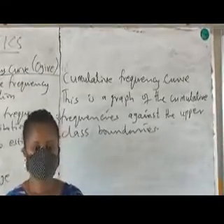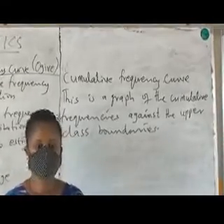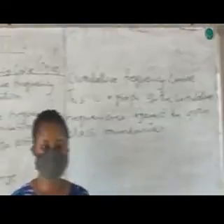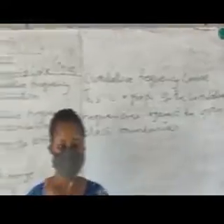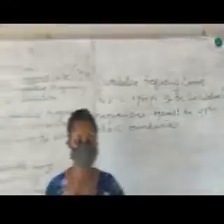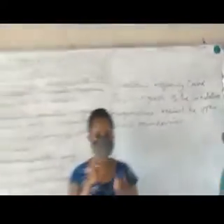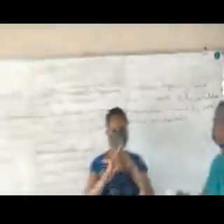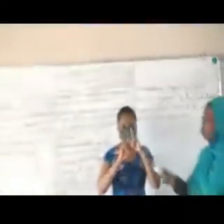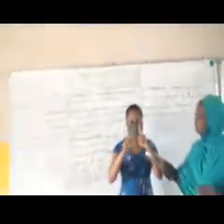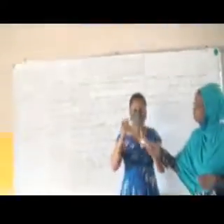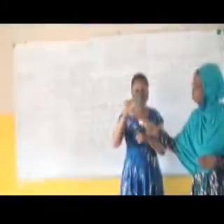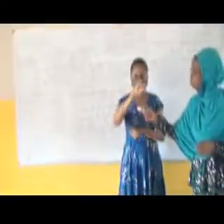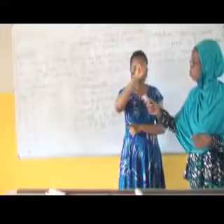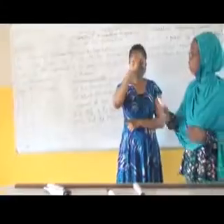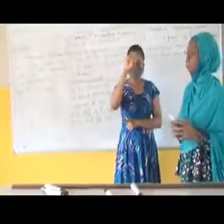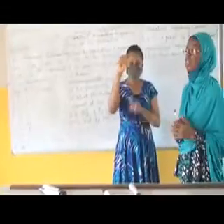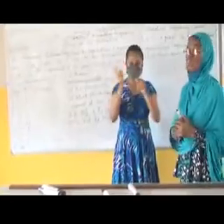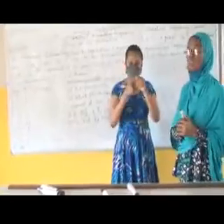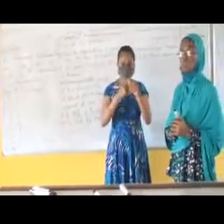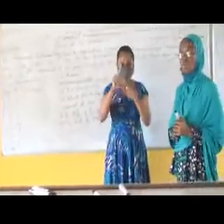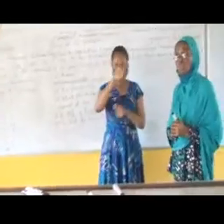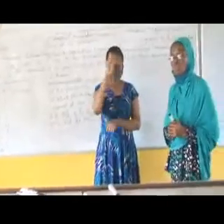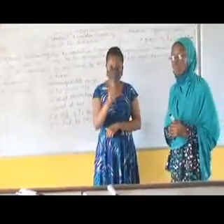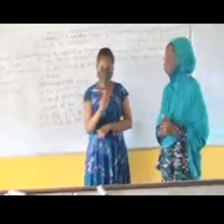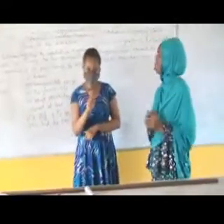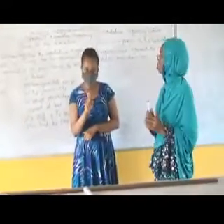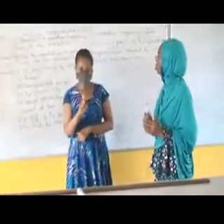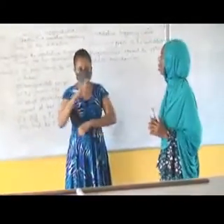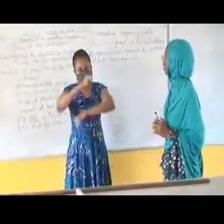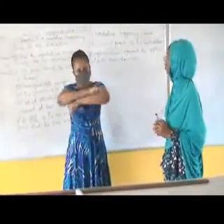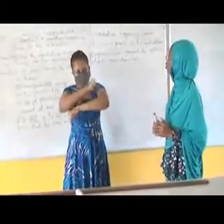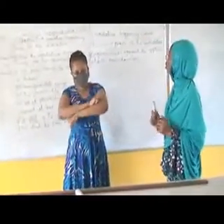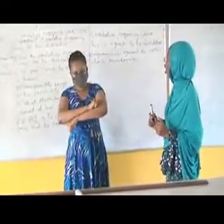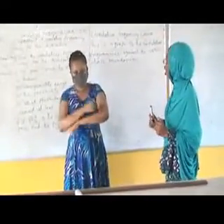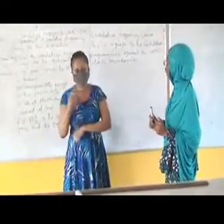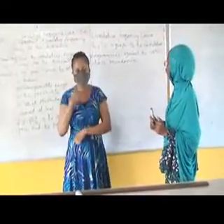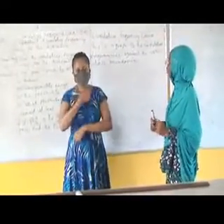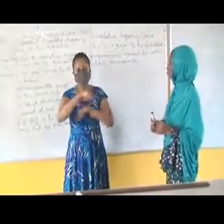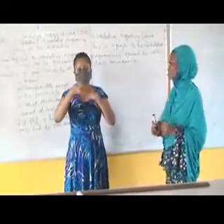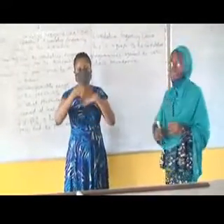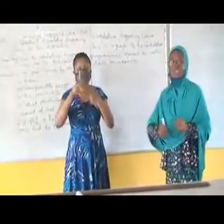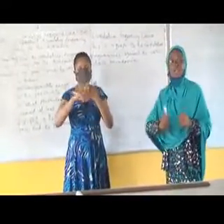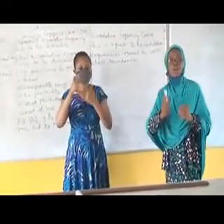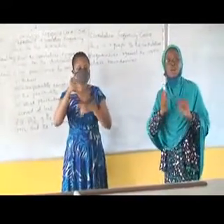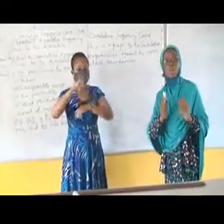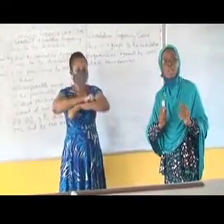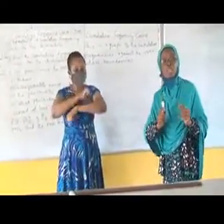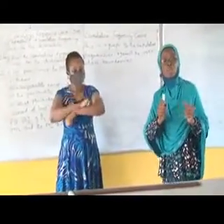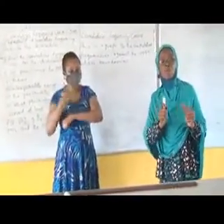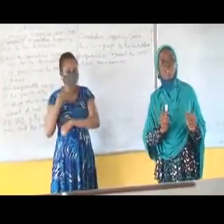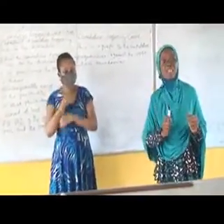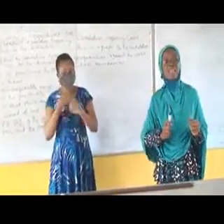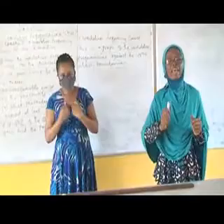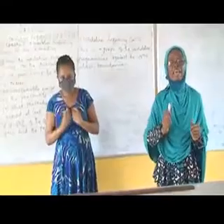table. We go back to the table that is given to us. Since we know that the curve is